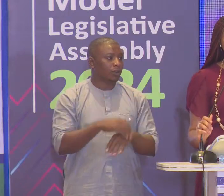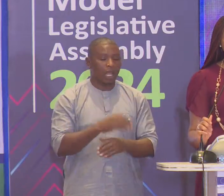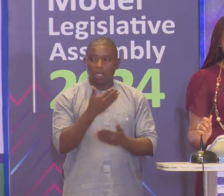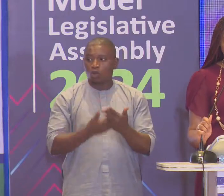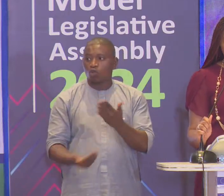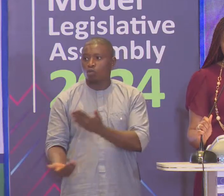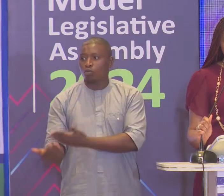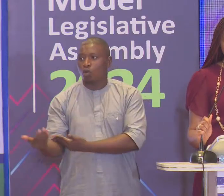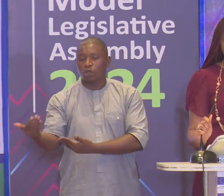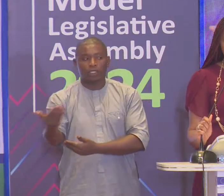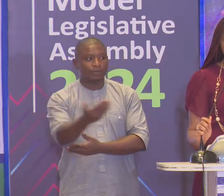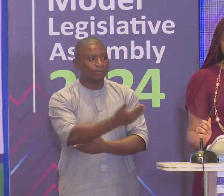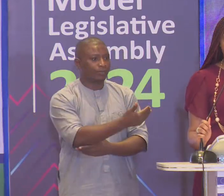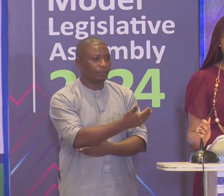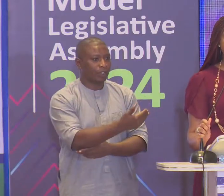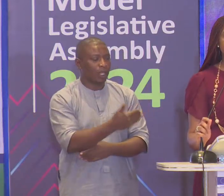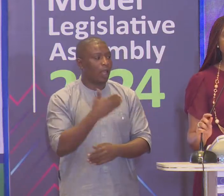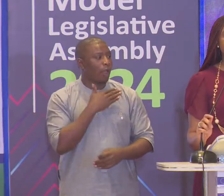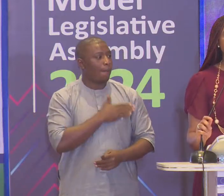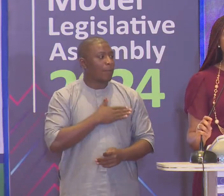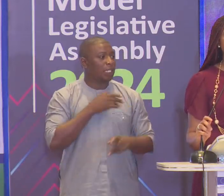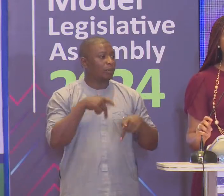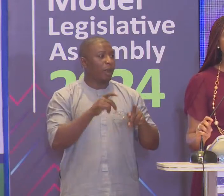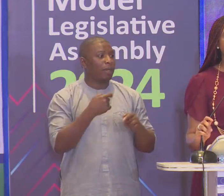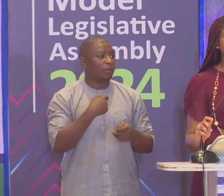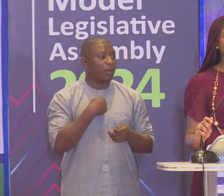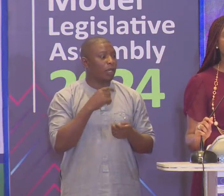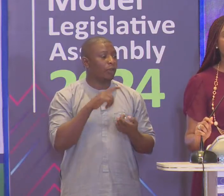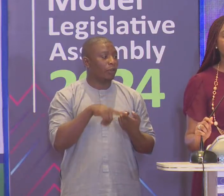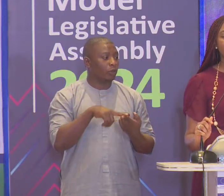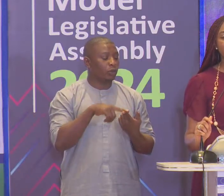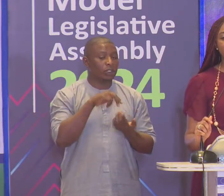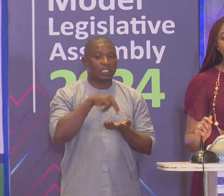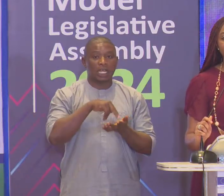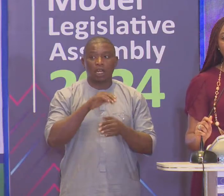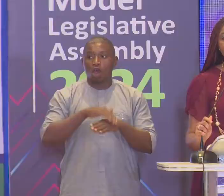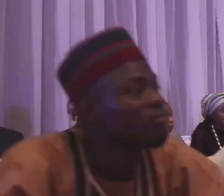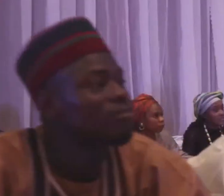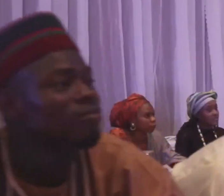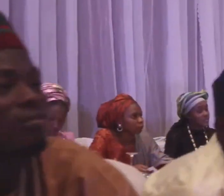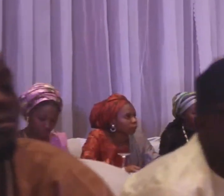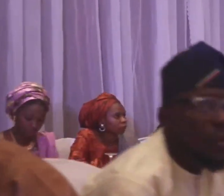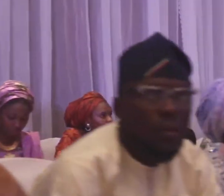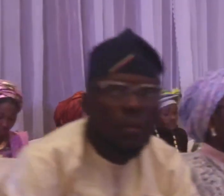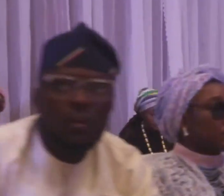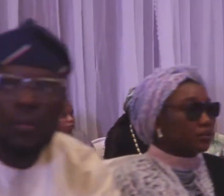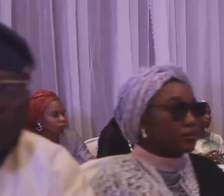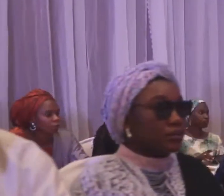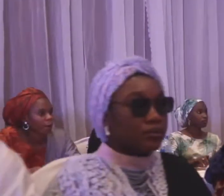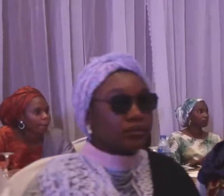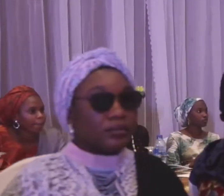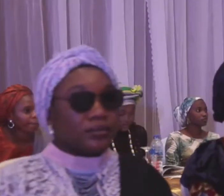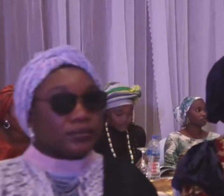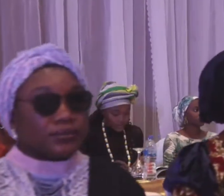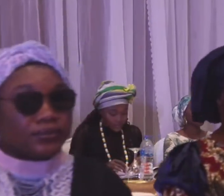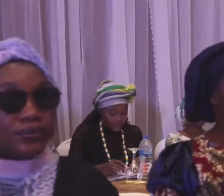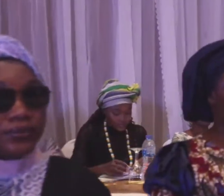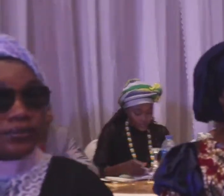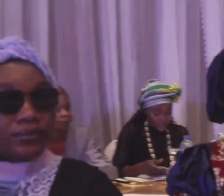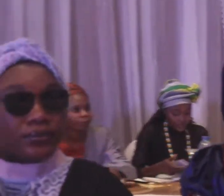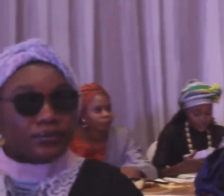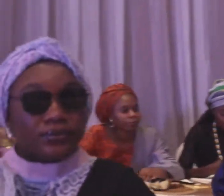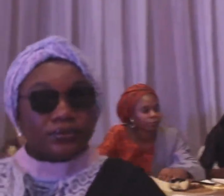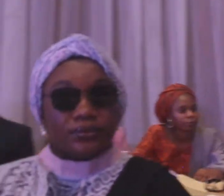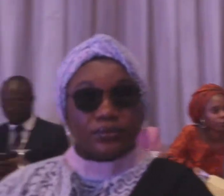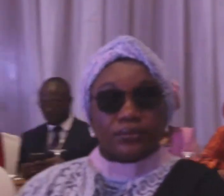morning. Please permit me to stand on existing protocol, and also to say a big thank